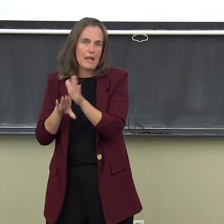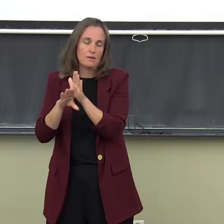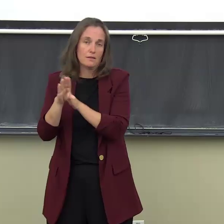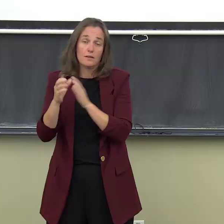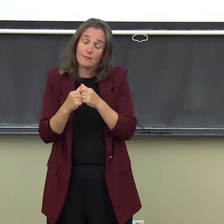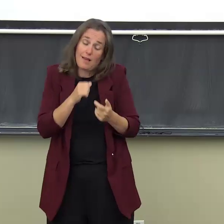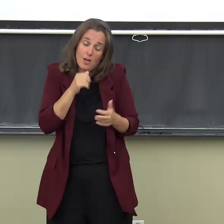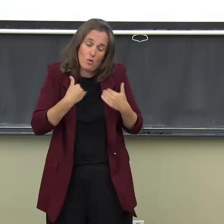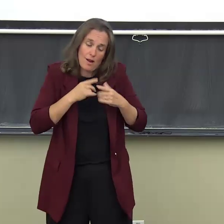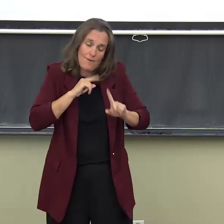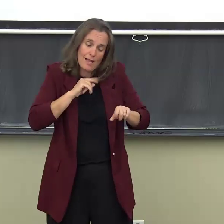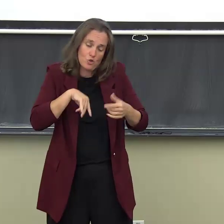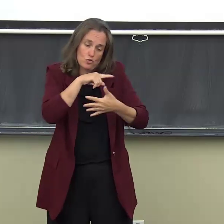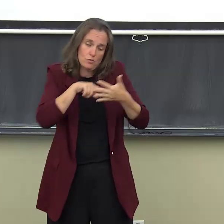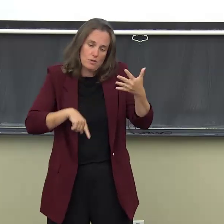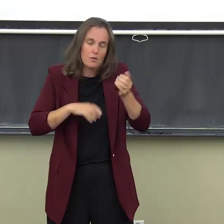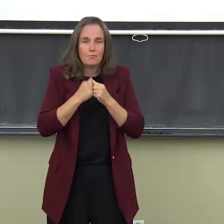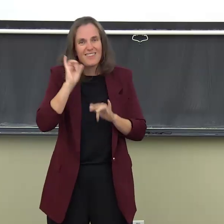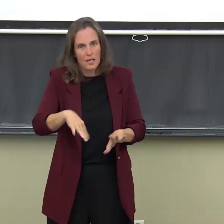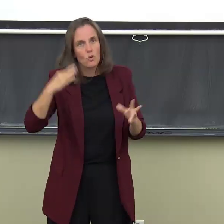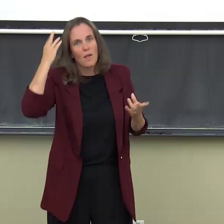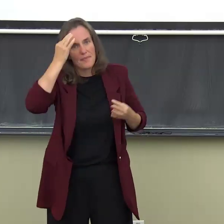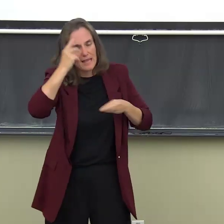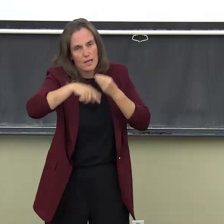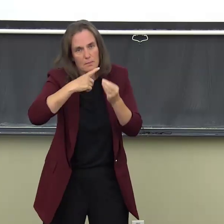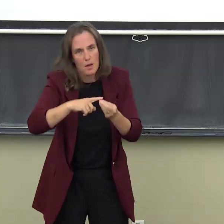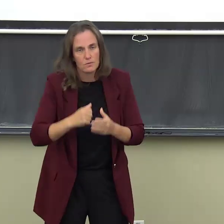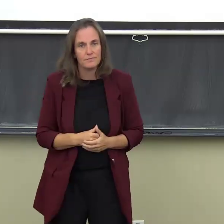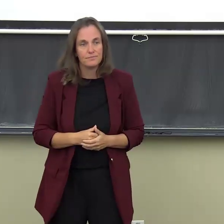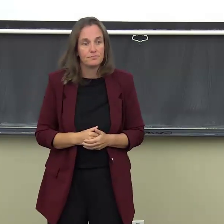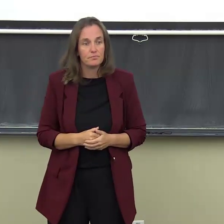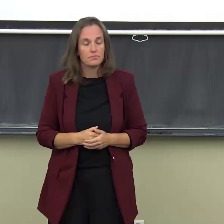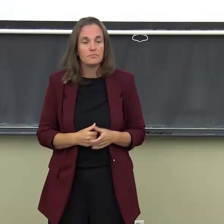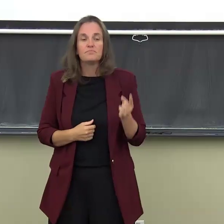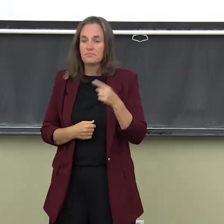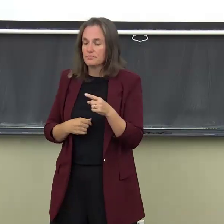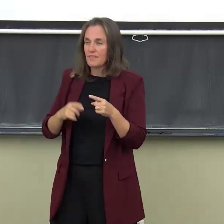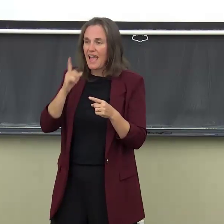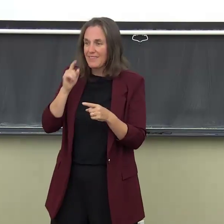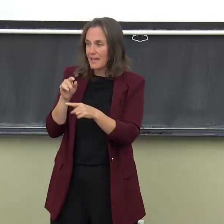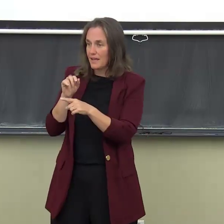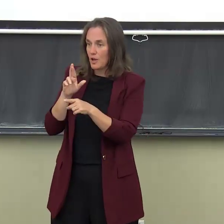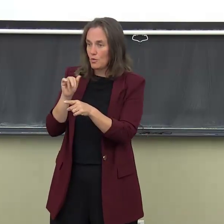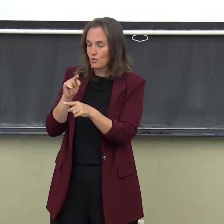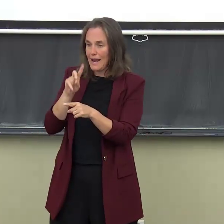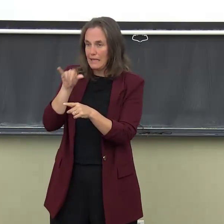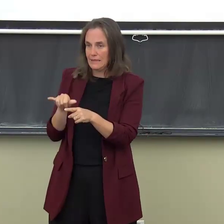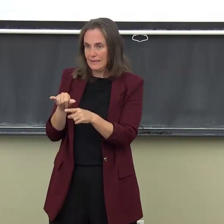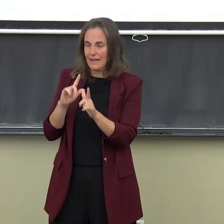I don't have the answers to any of those things, but that's what I'm thinking about. Yeah, physically, I think Randy and then Jean.